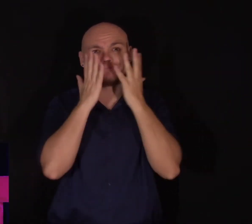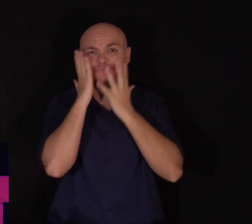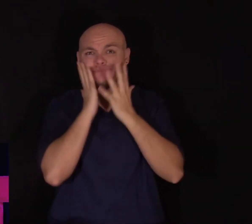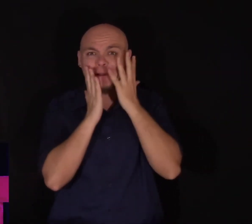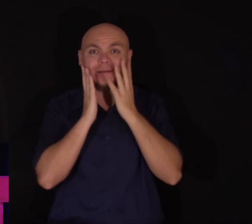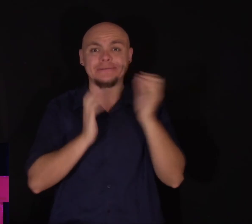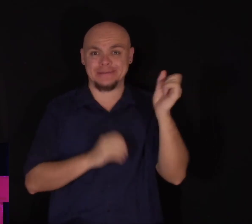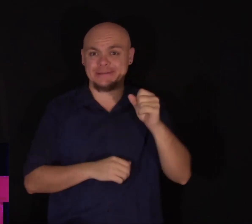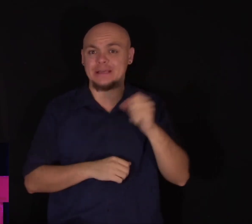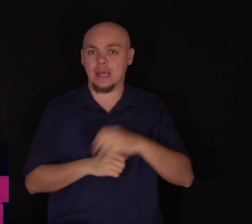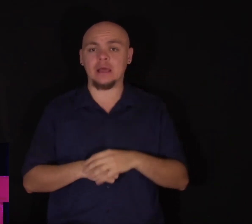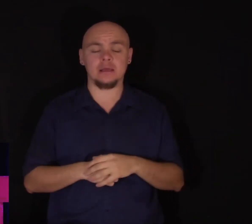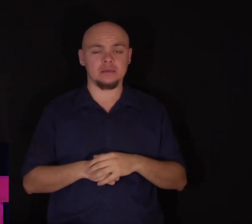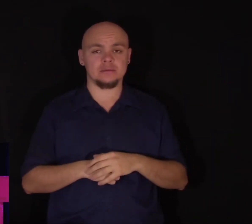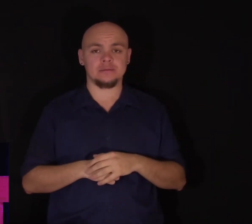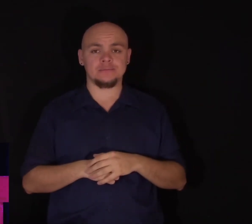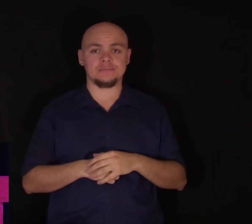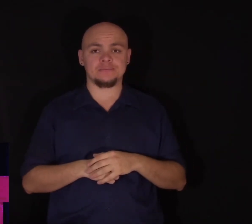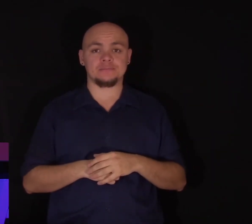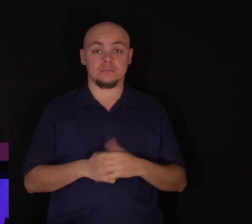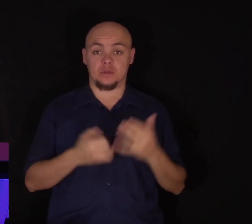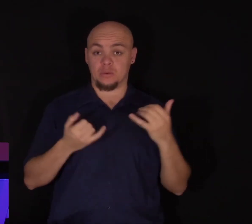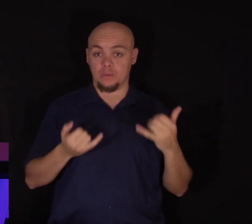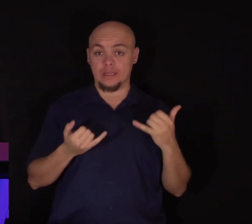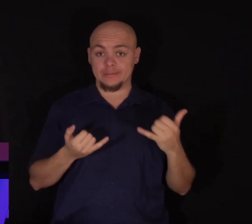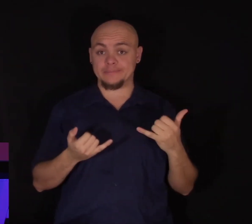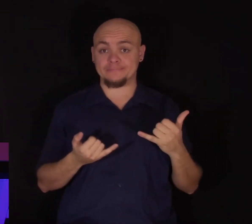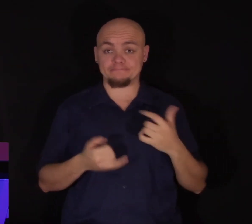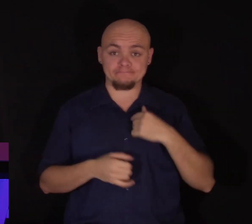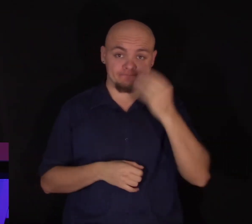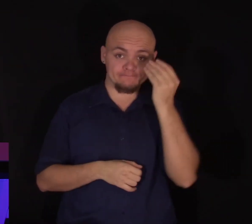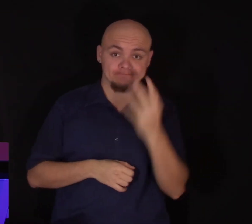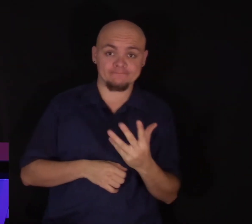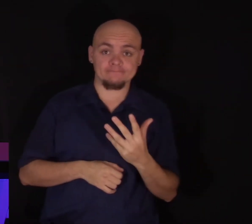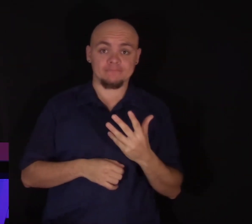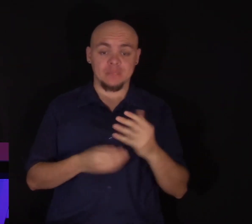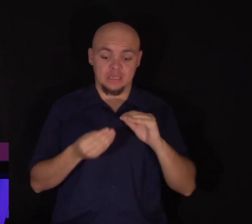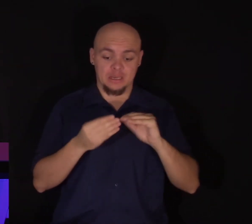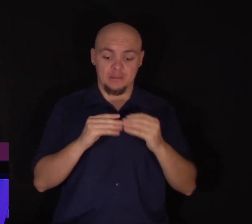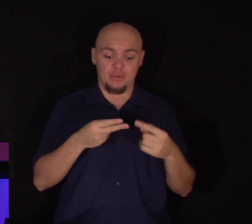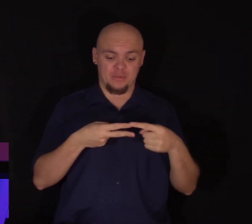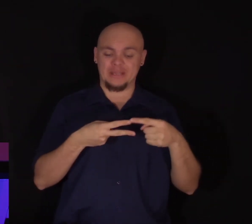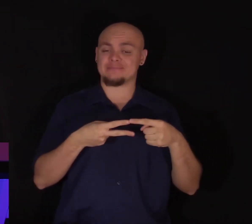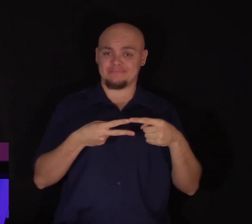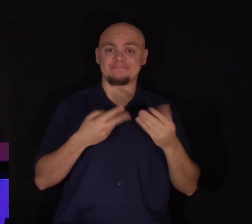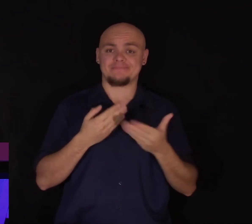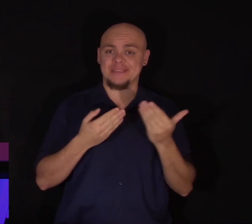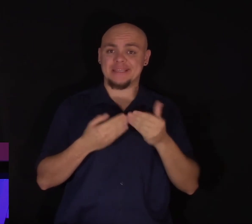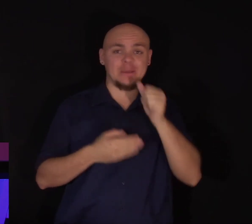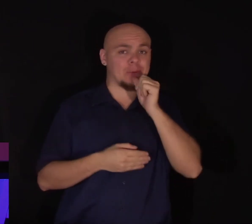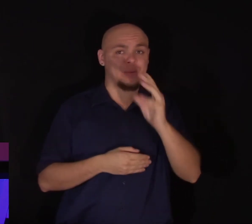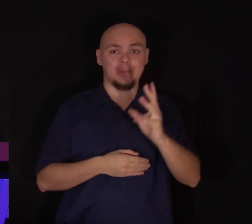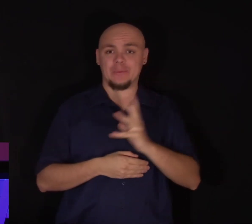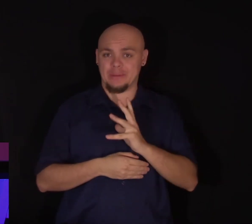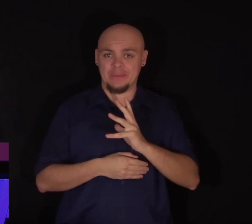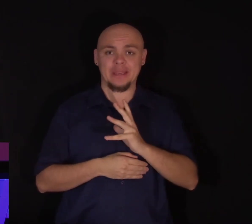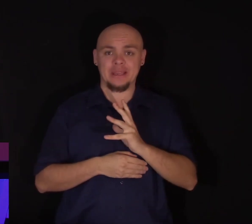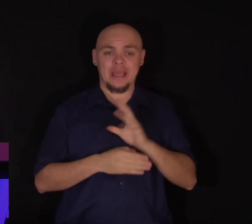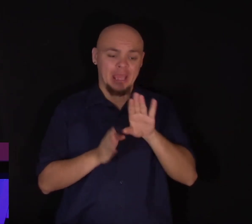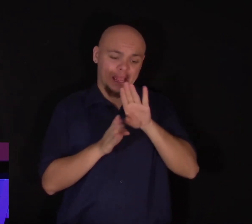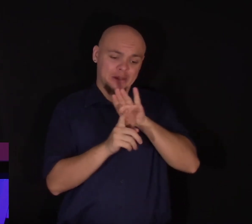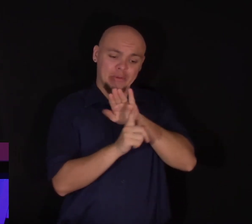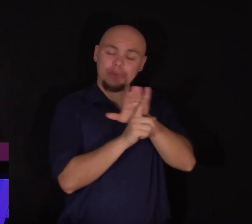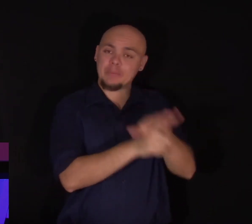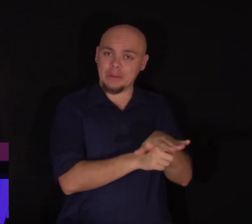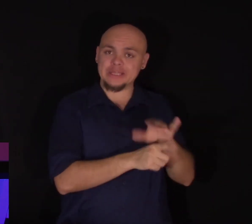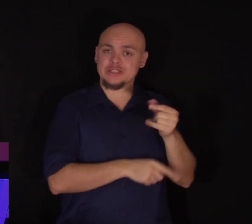it. I can tell you right now that I'm good at number one. Women and marginalised genders are good at number one. We've